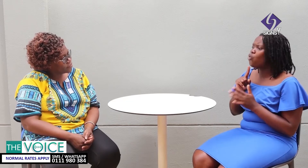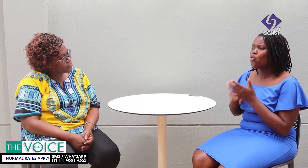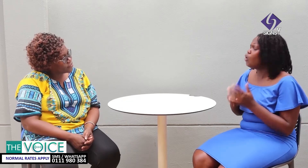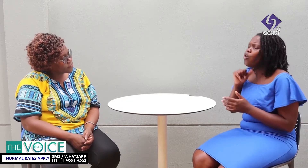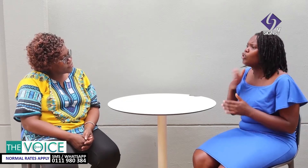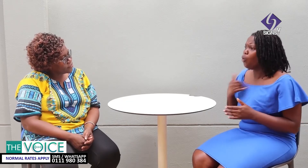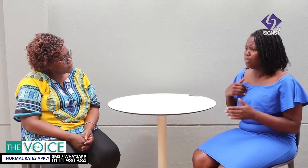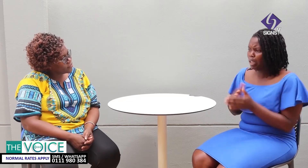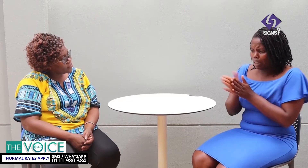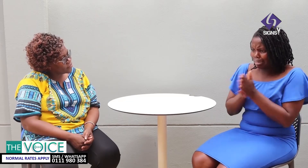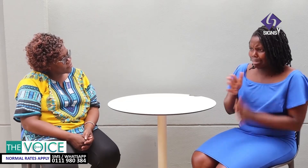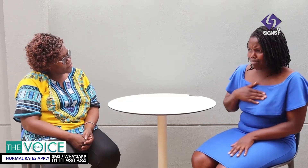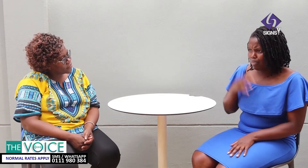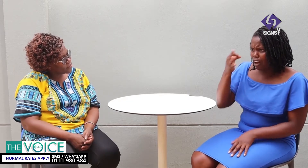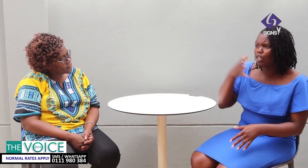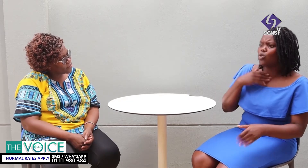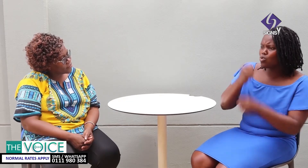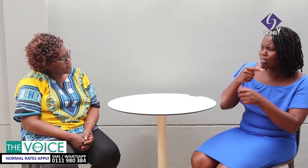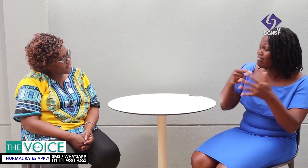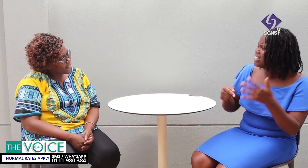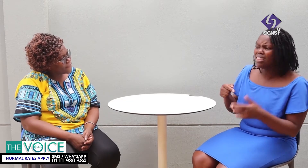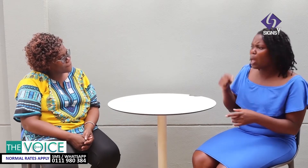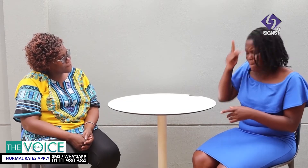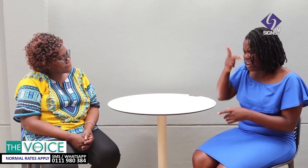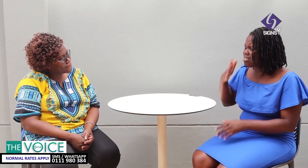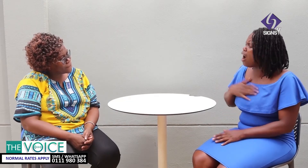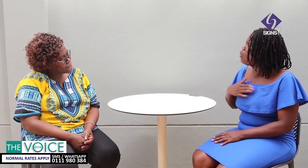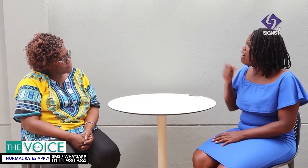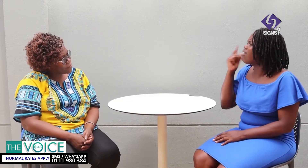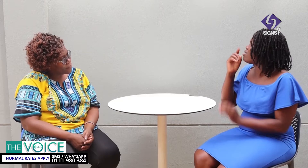them, and maybe they are disabled?